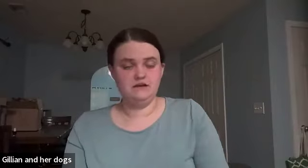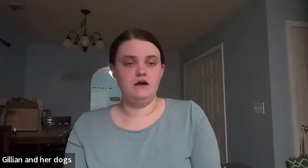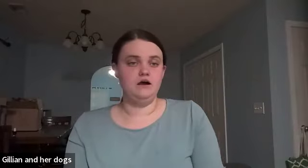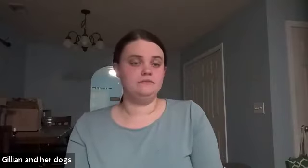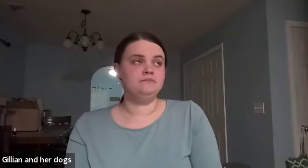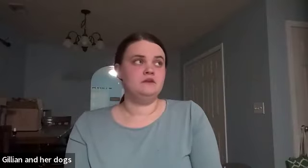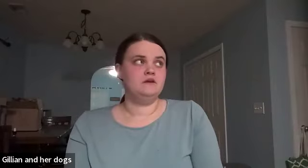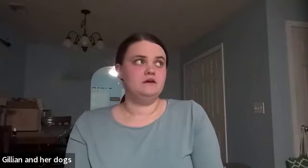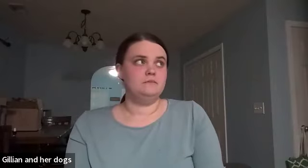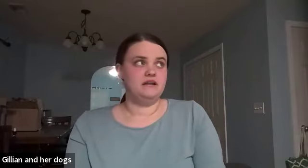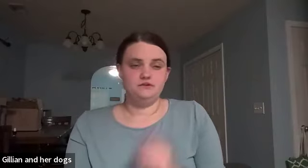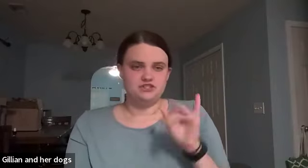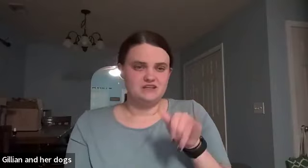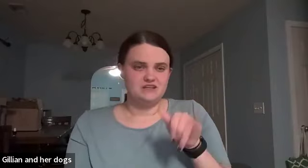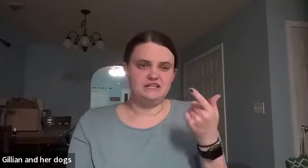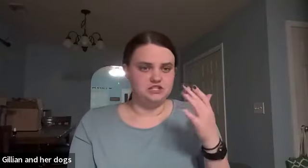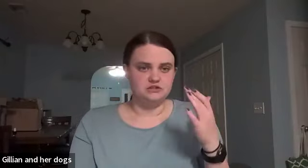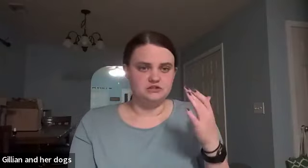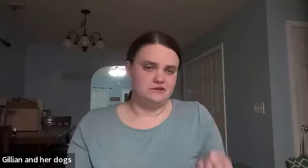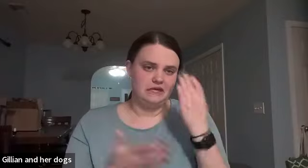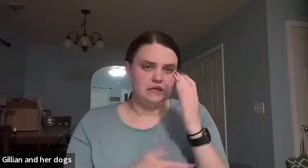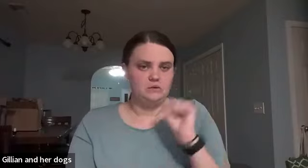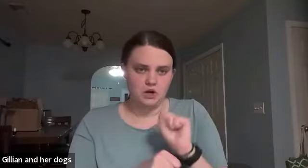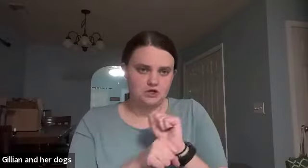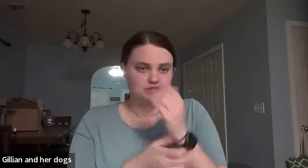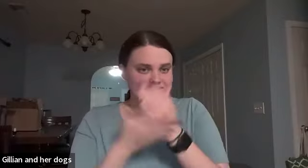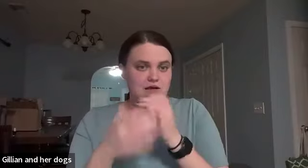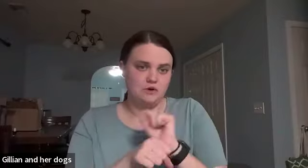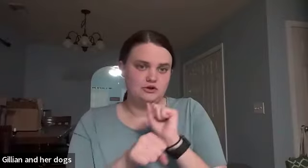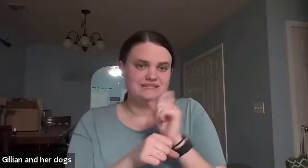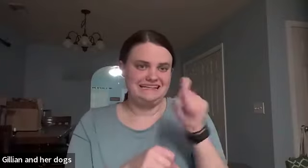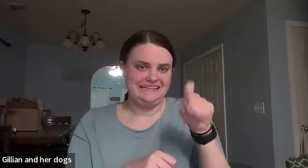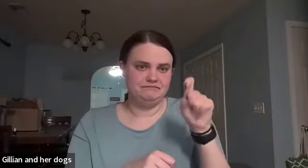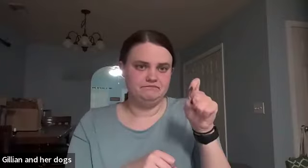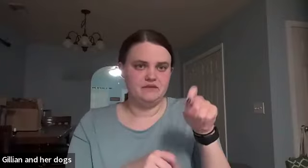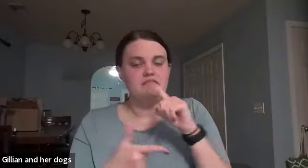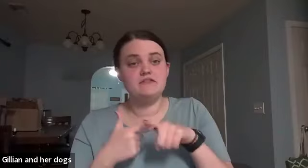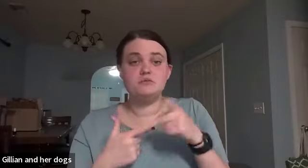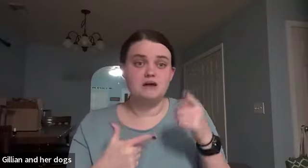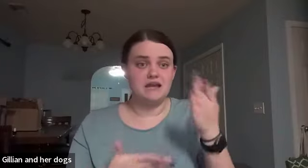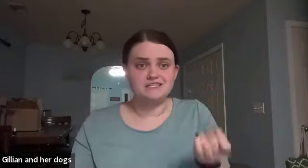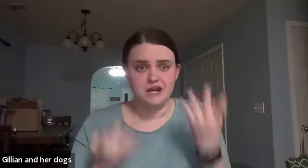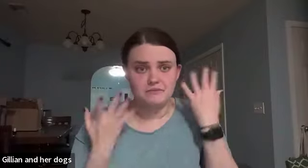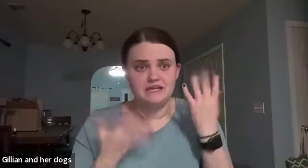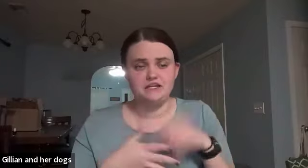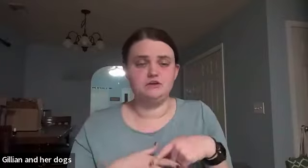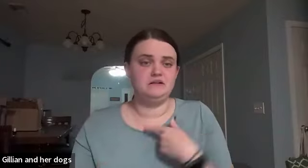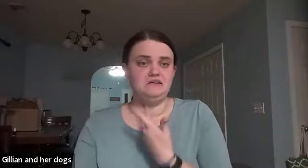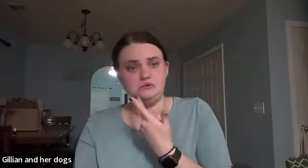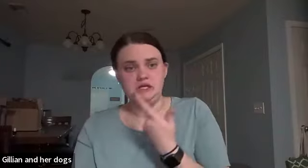need, but if you just kind of need a general, I would do many workers or some workers. I need. And then they'll probably ask you how many, and you could be like